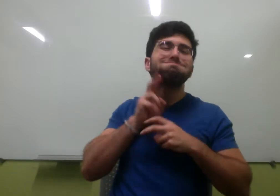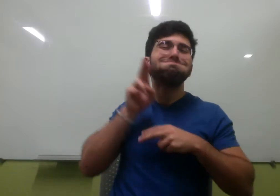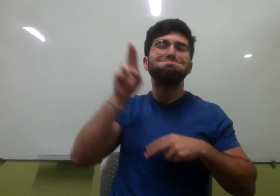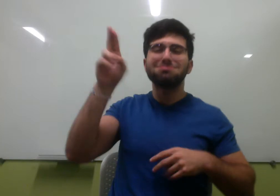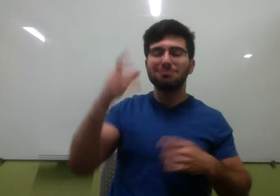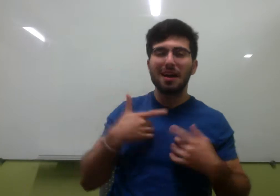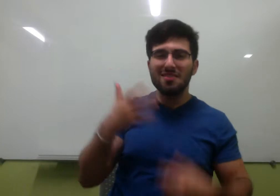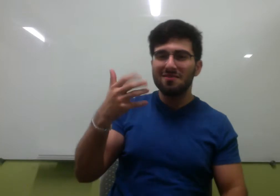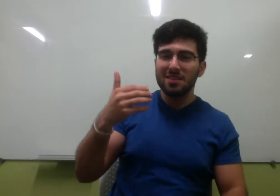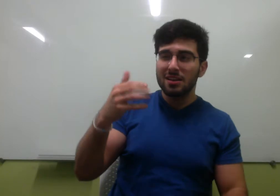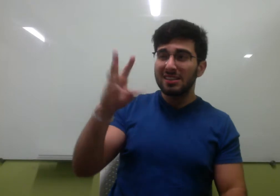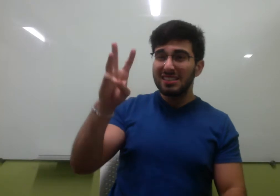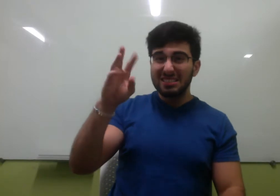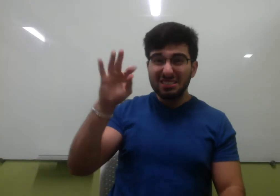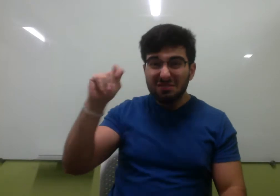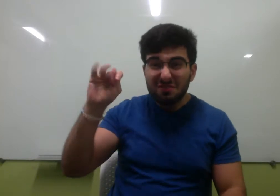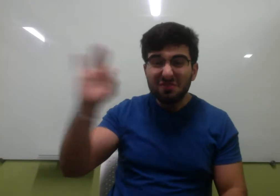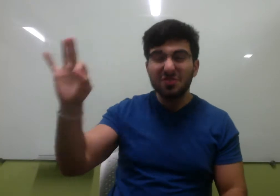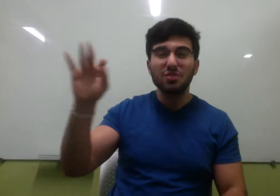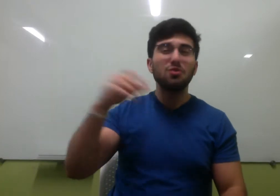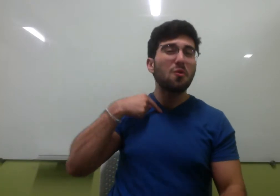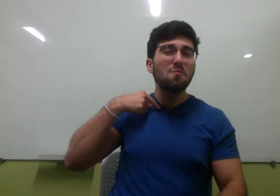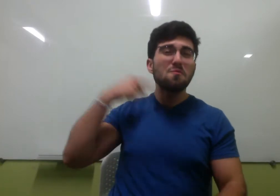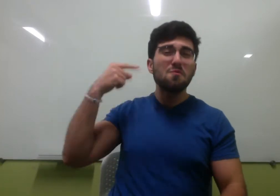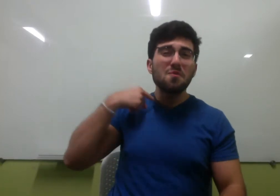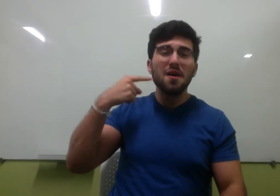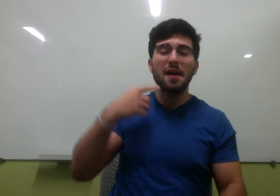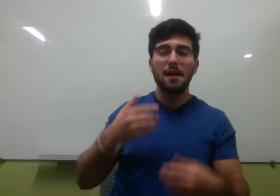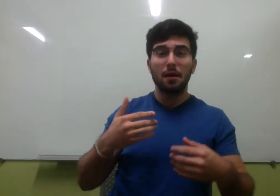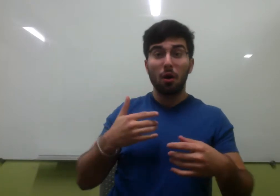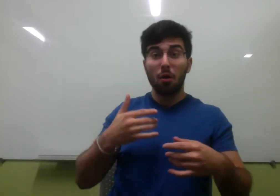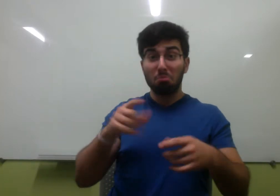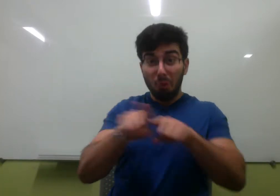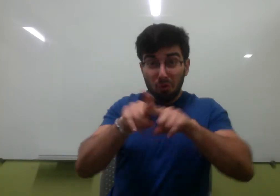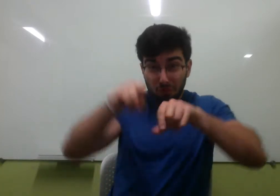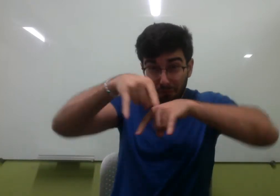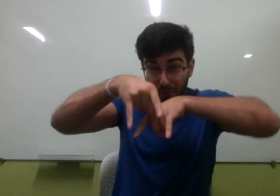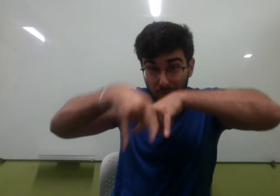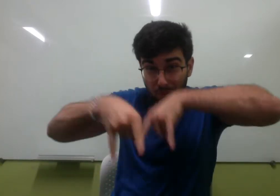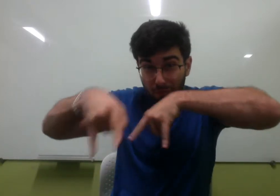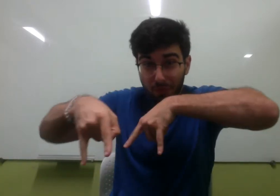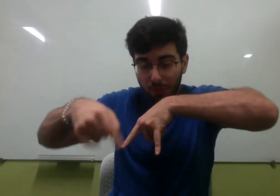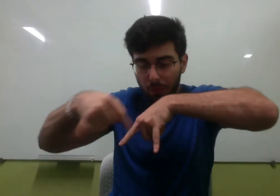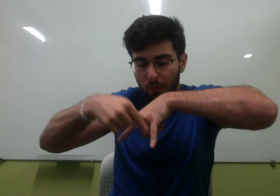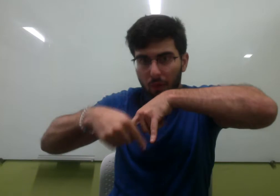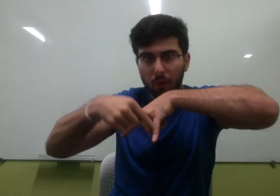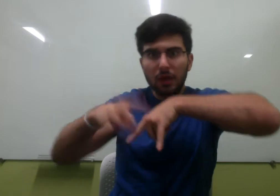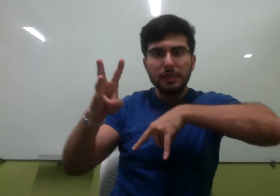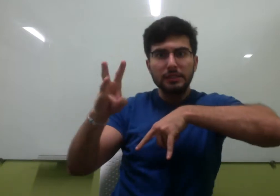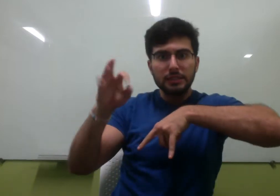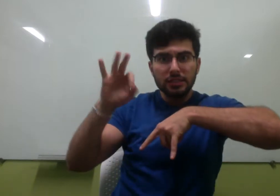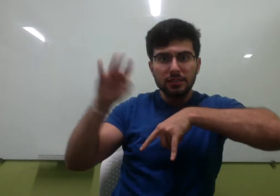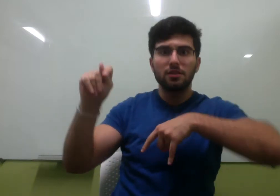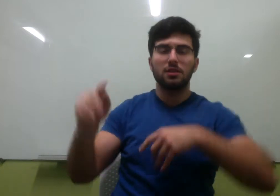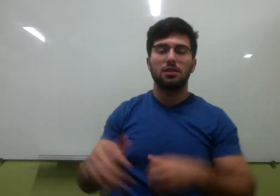have giraffes, female, because they still have other body parts. Females can grow up to 14 feet, weigh about 1,500 pounds, and